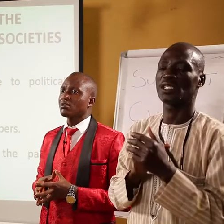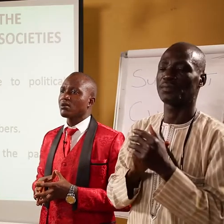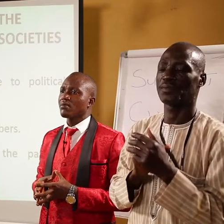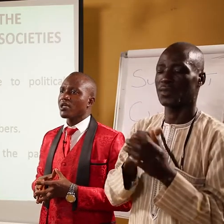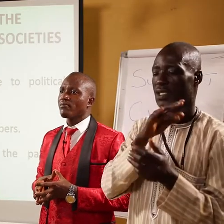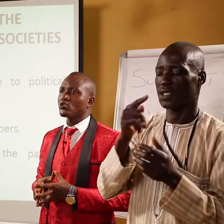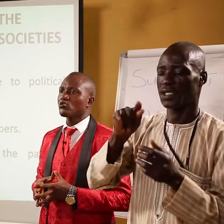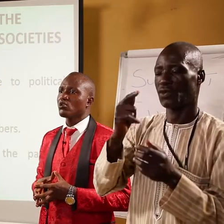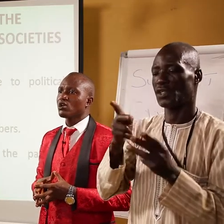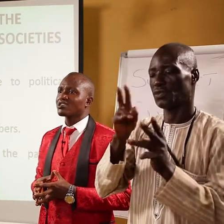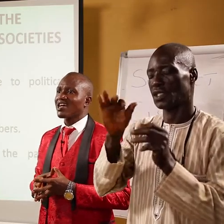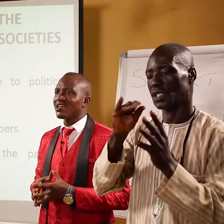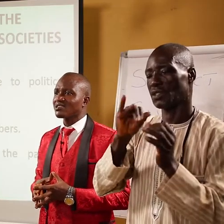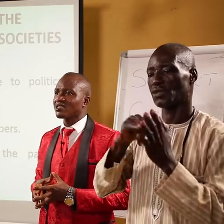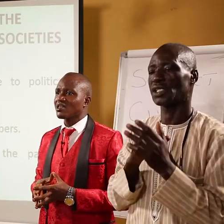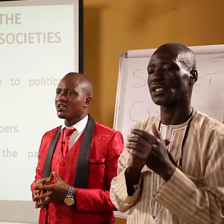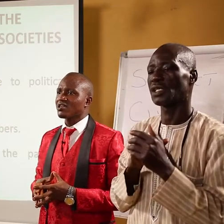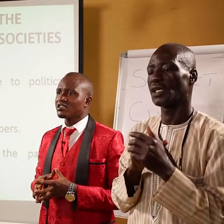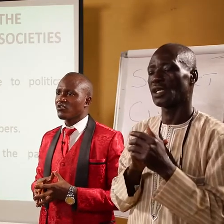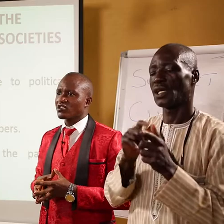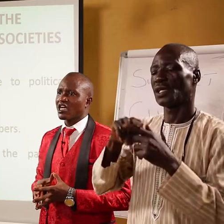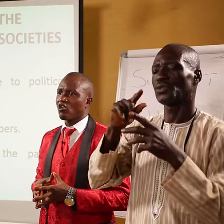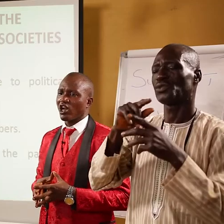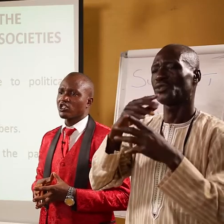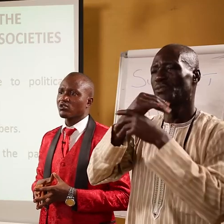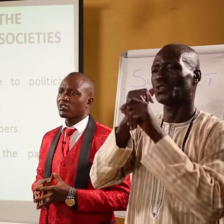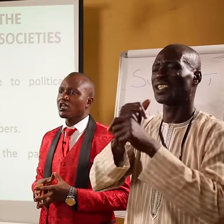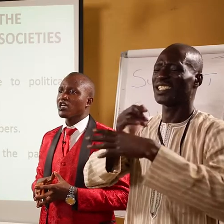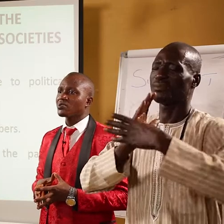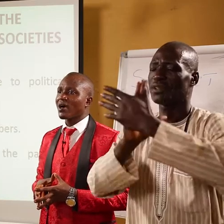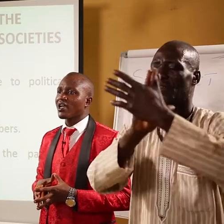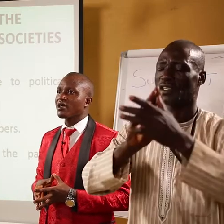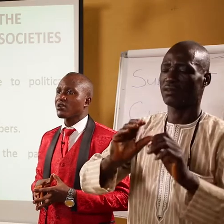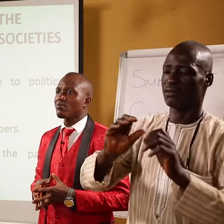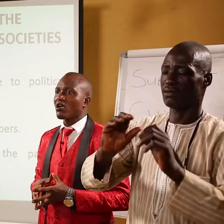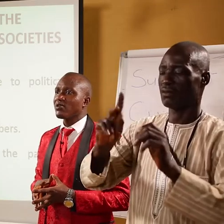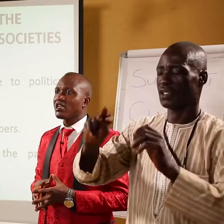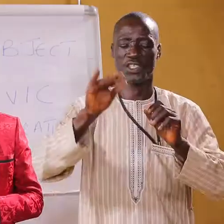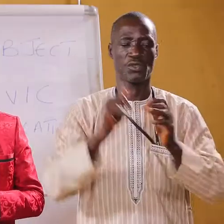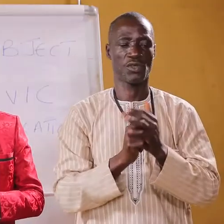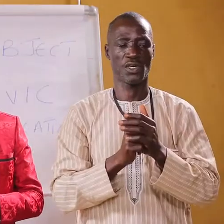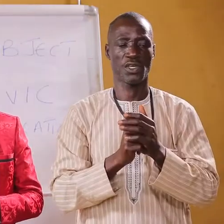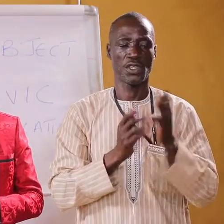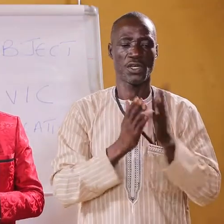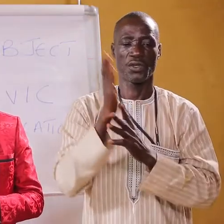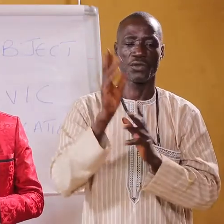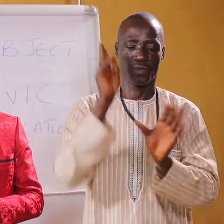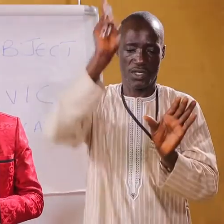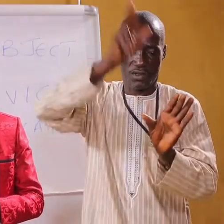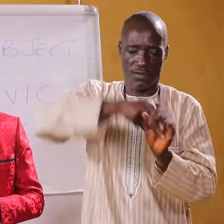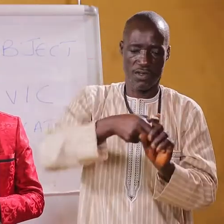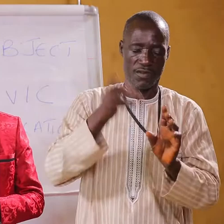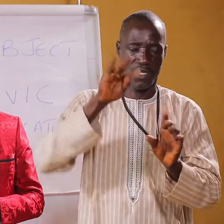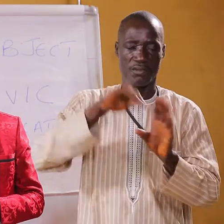can be able to silence civil society organizations is by probably involving them in